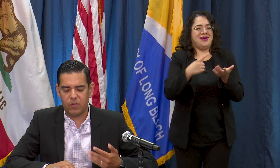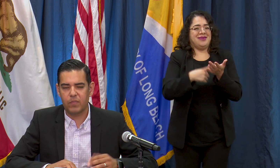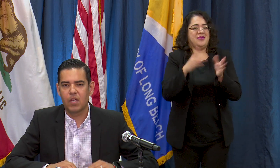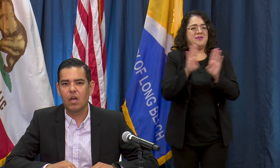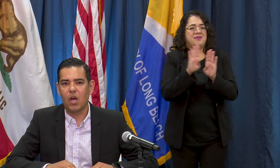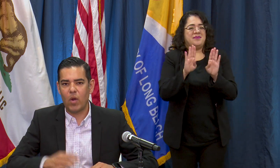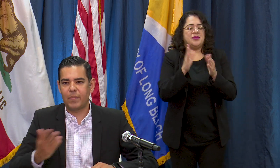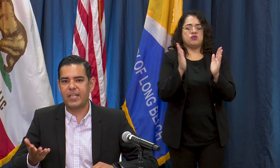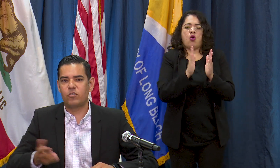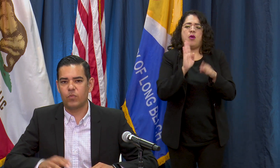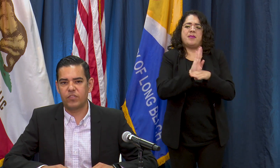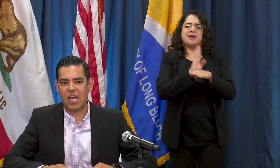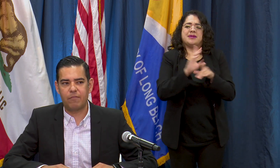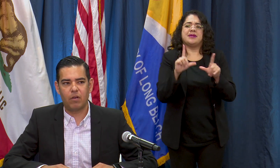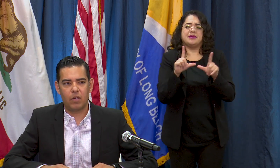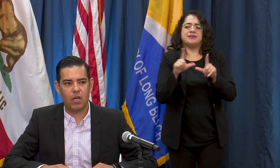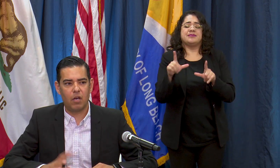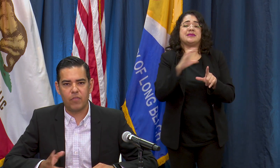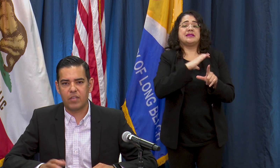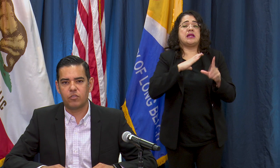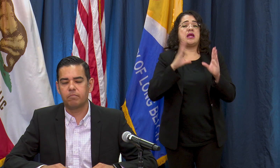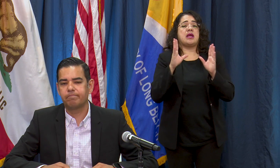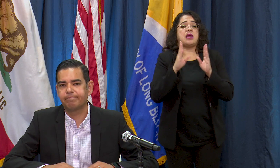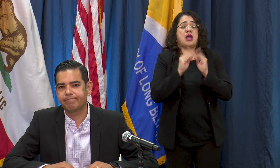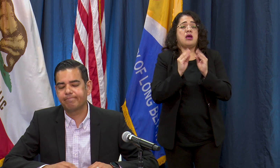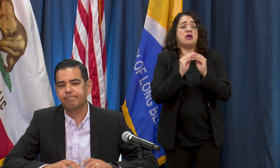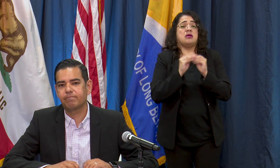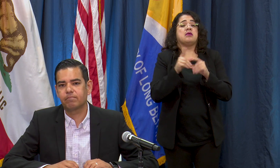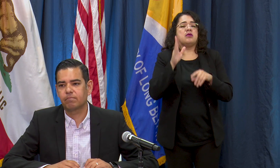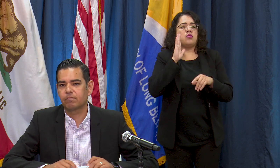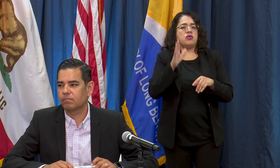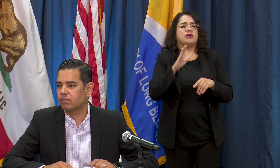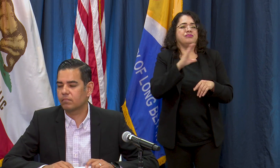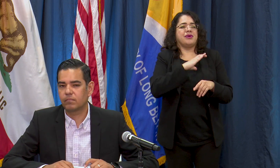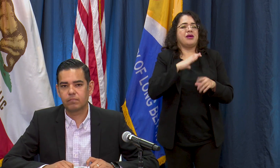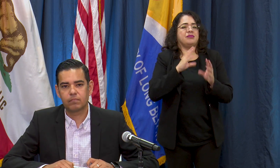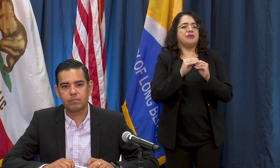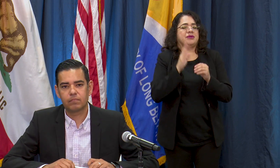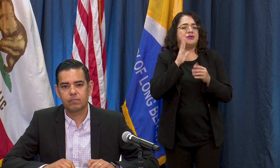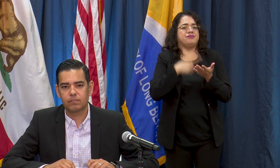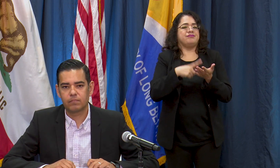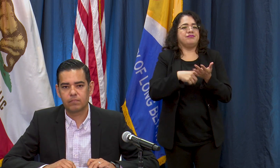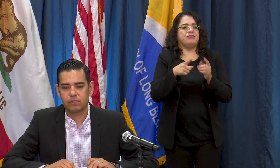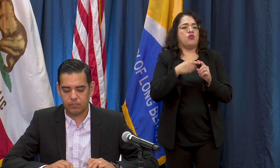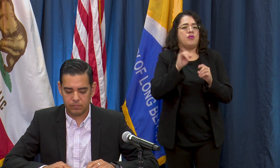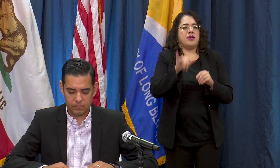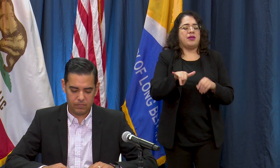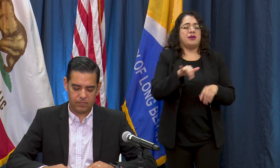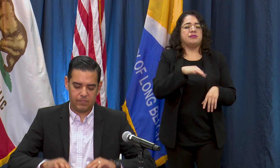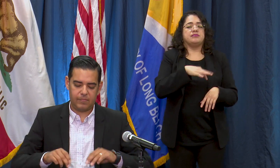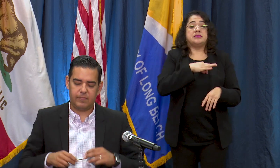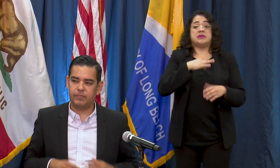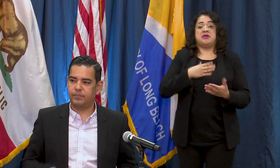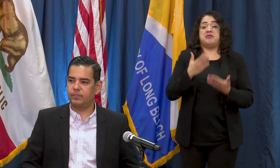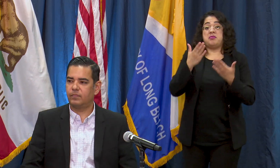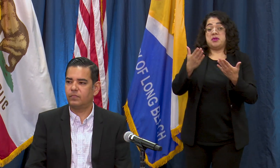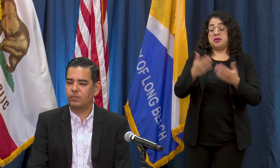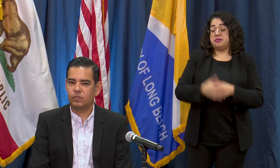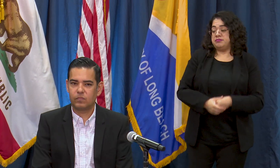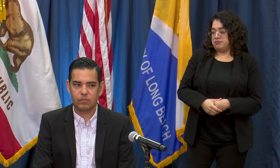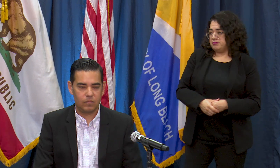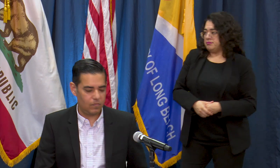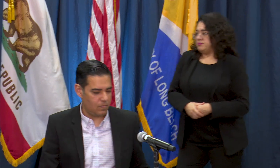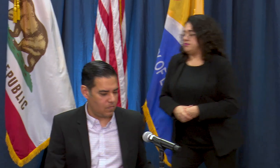there'll be some recommendations from the staff on that issue. Thank you. Dr. Davis, moving over to